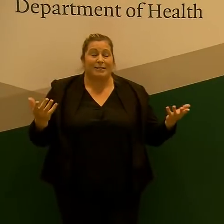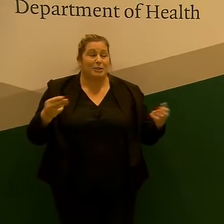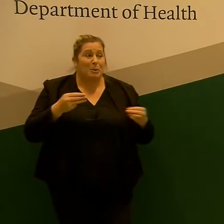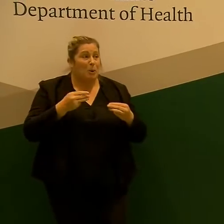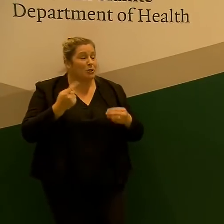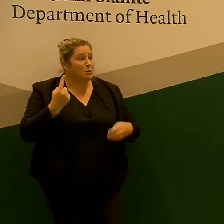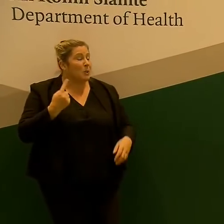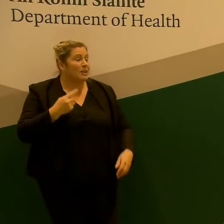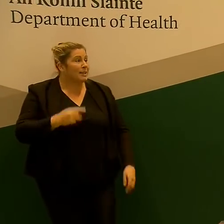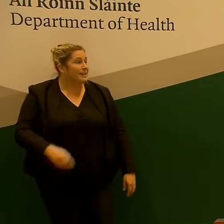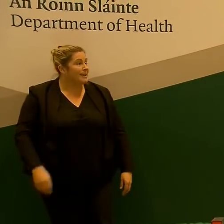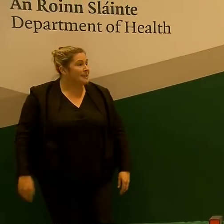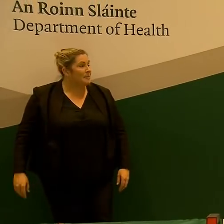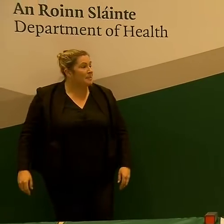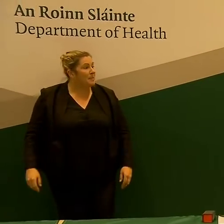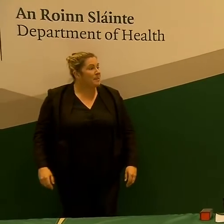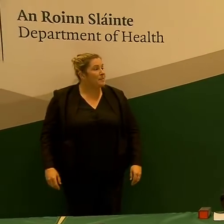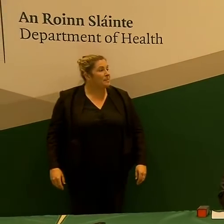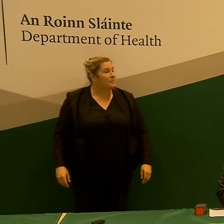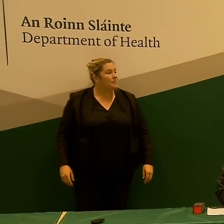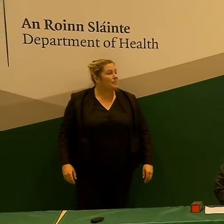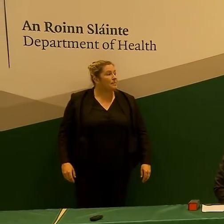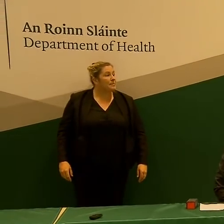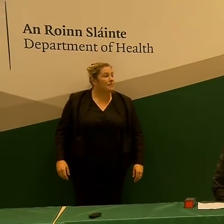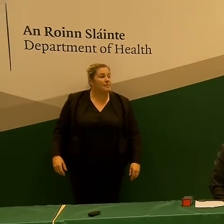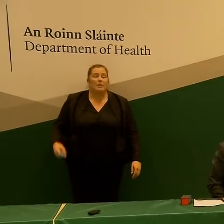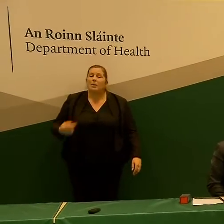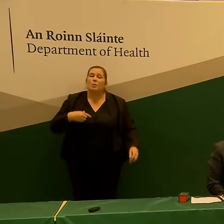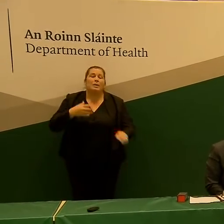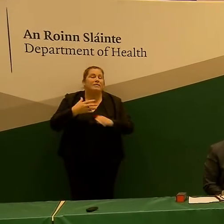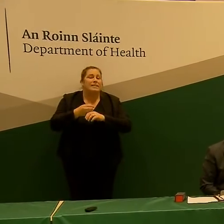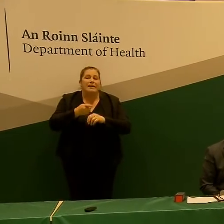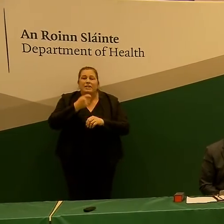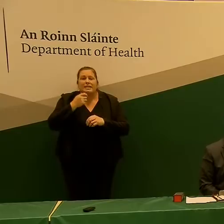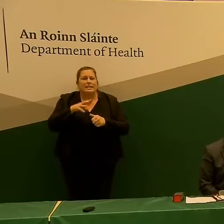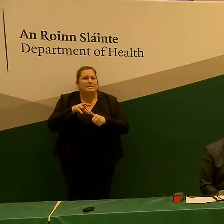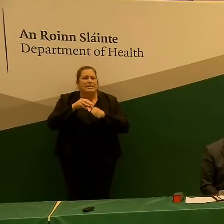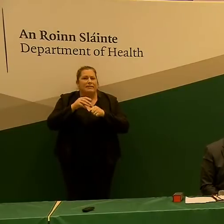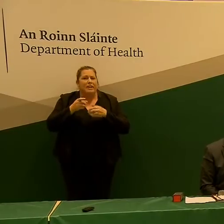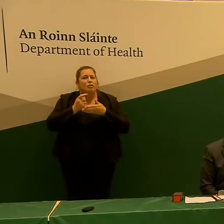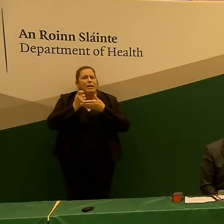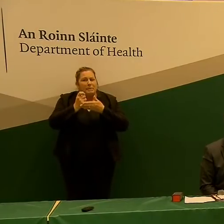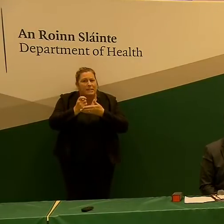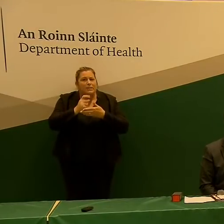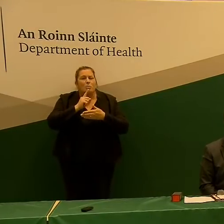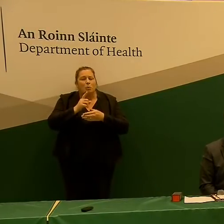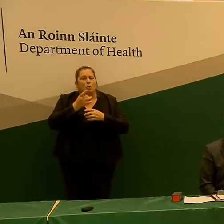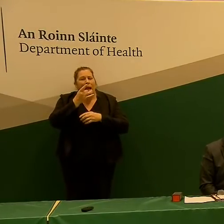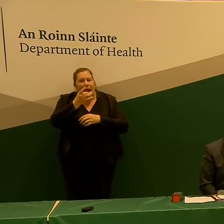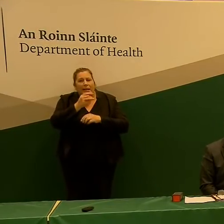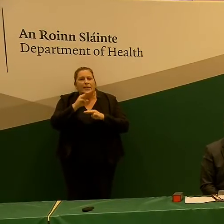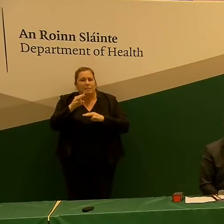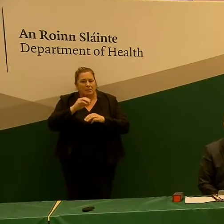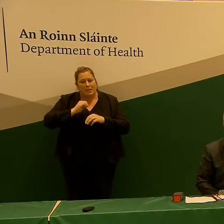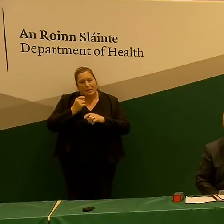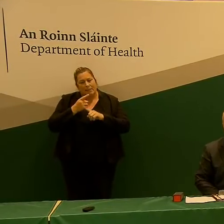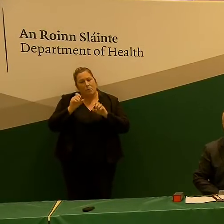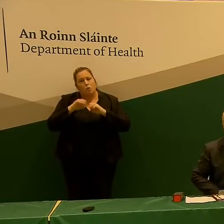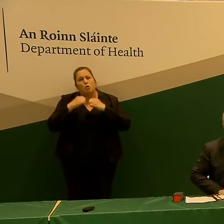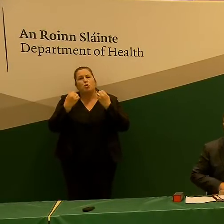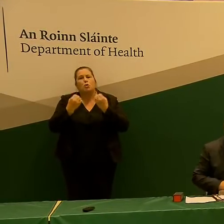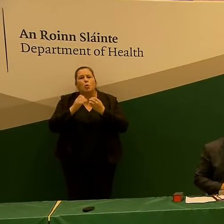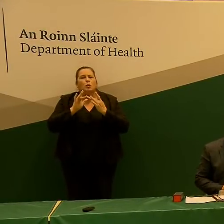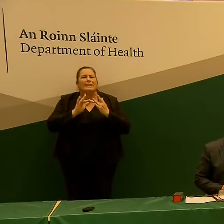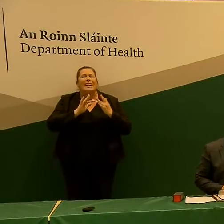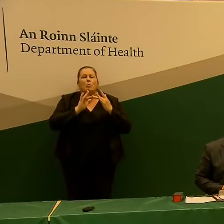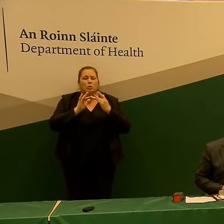We don't have a specific. We've never made a specific recommendation around a bubble, but what we have said is that people should keep their social network as small as possible. The fewer